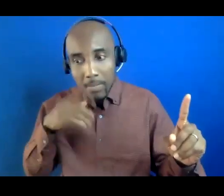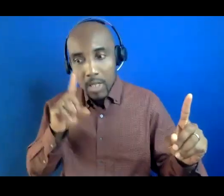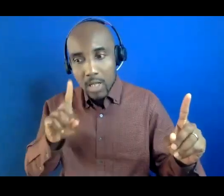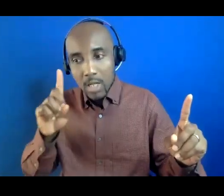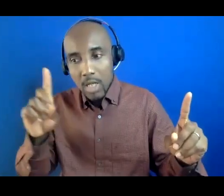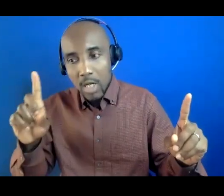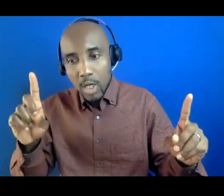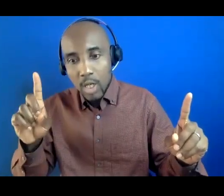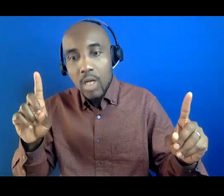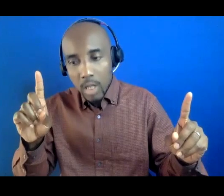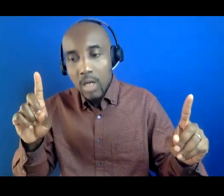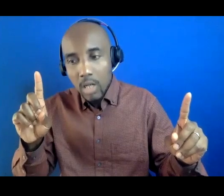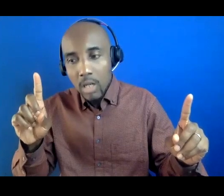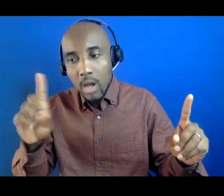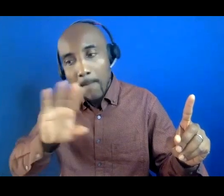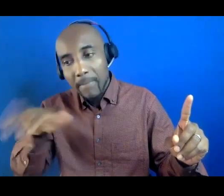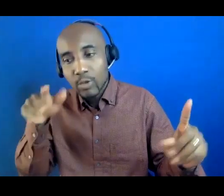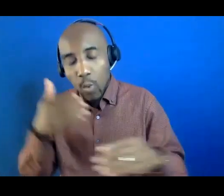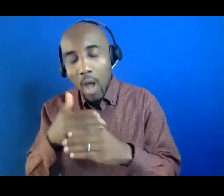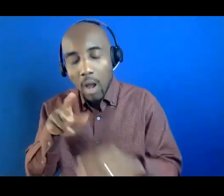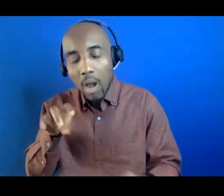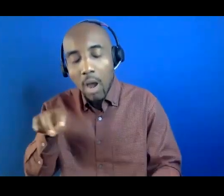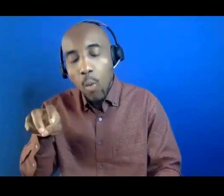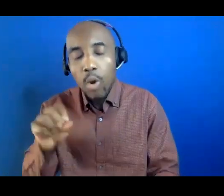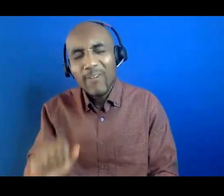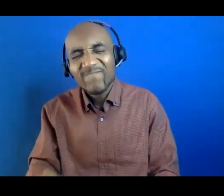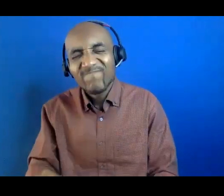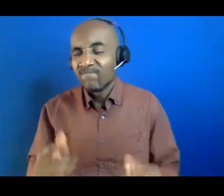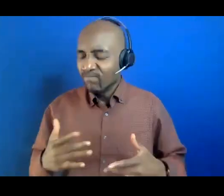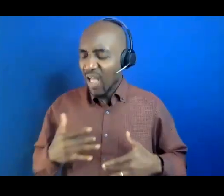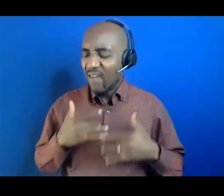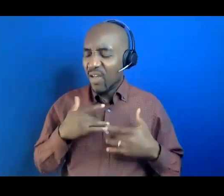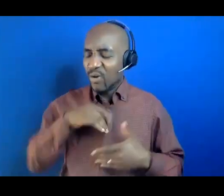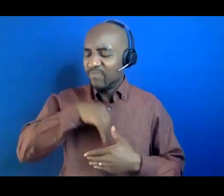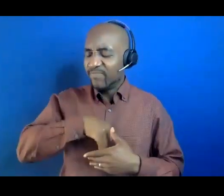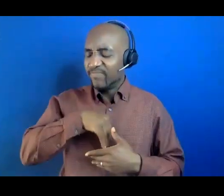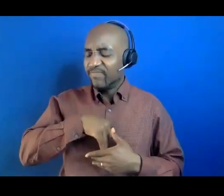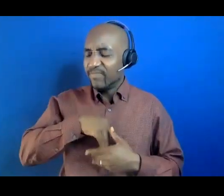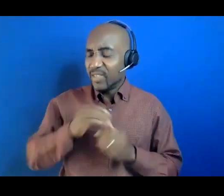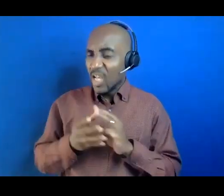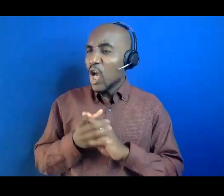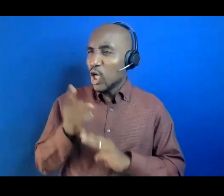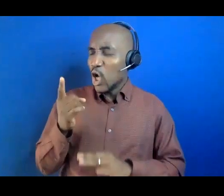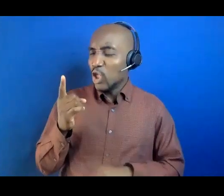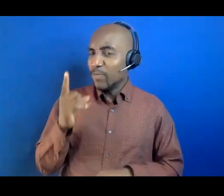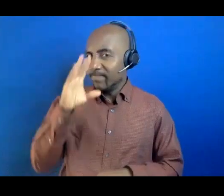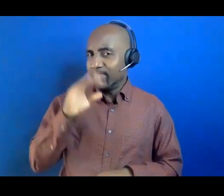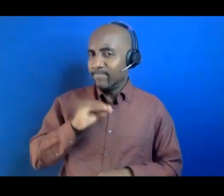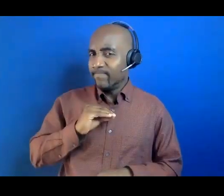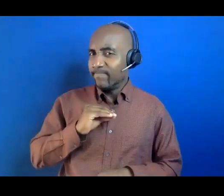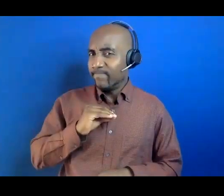home from Gloucester Road back to work, I felt God say to me, do you know that's